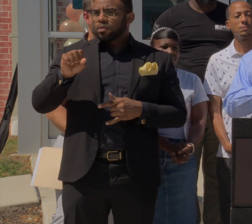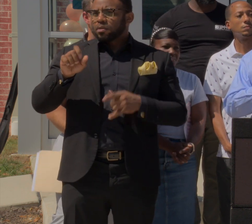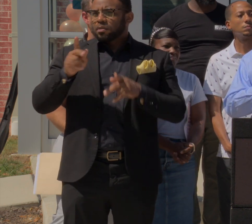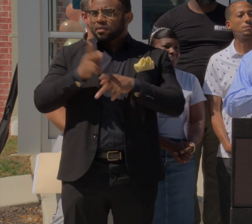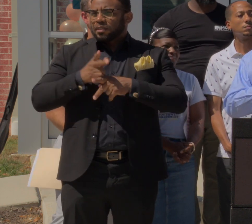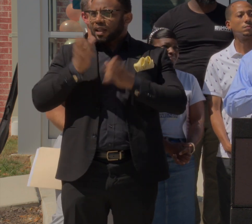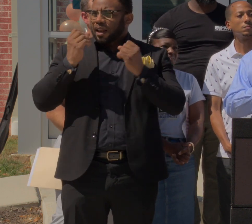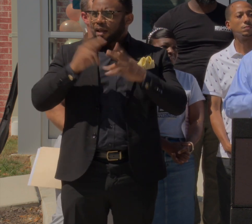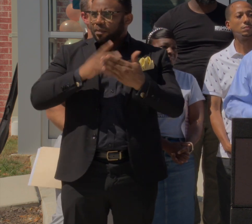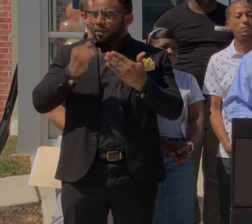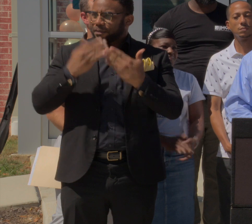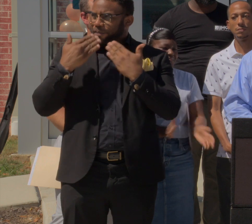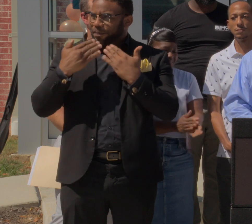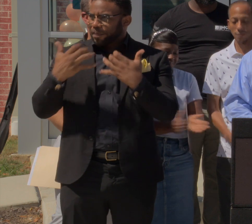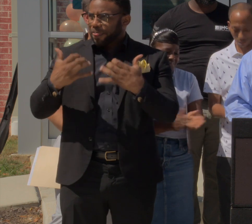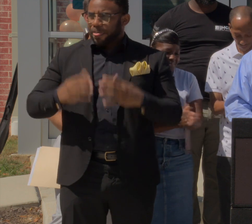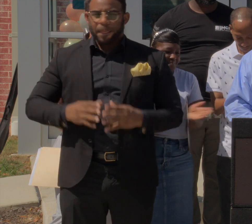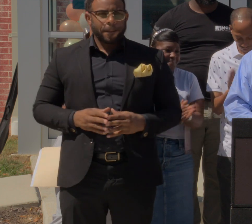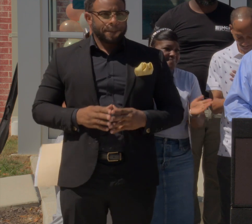different projects. So thank you all.